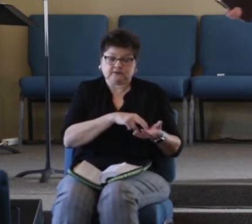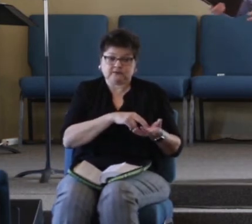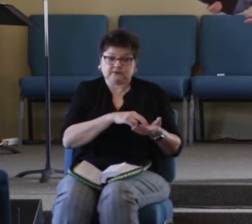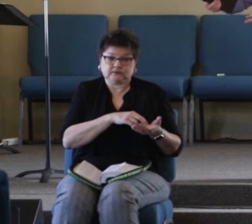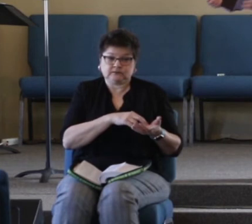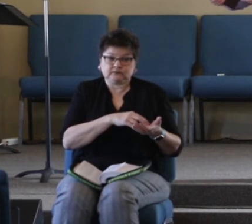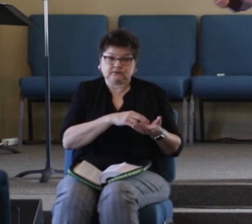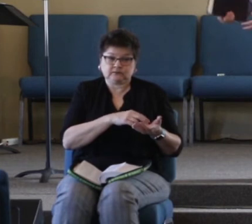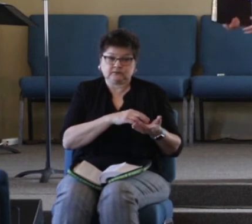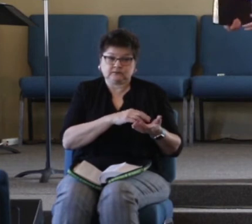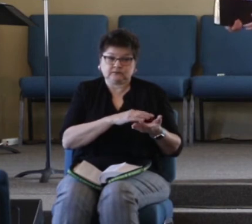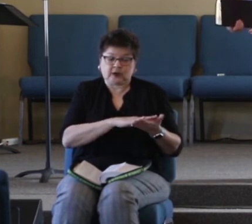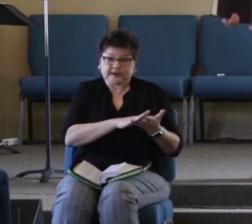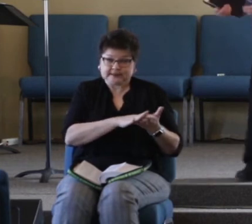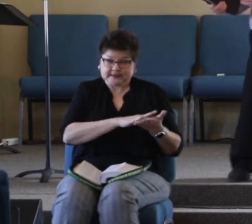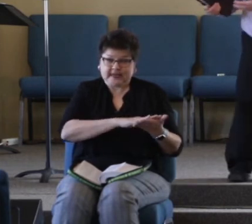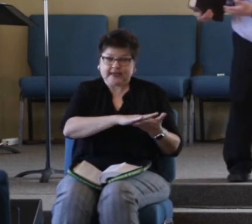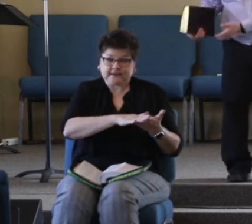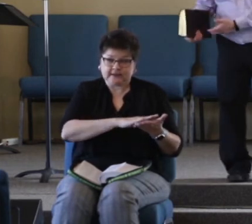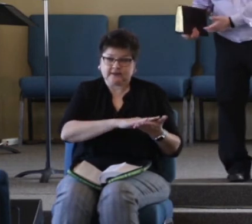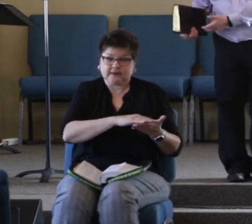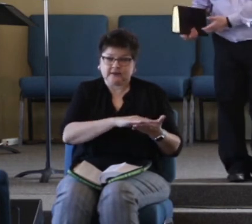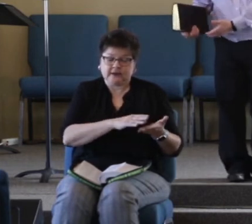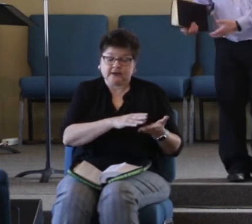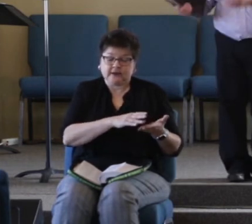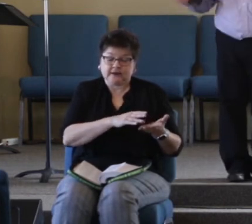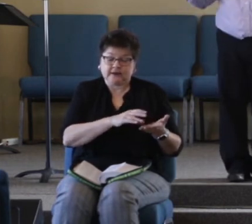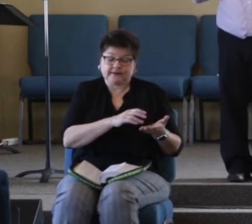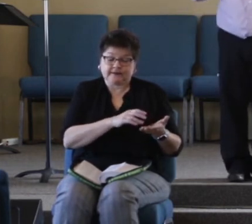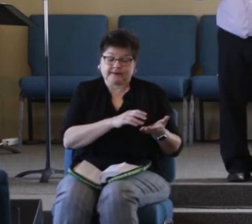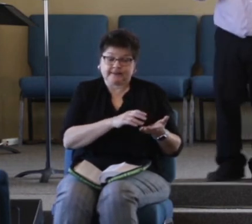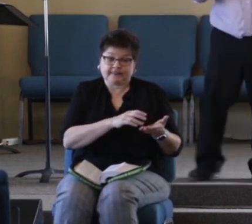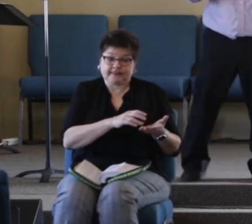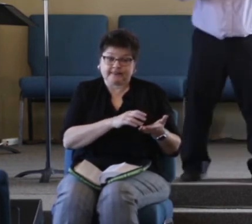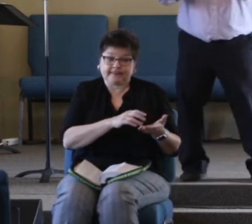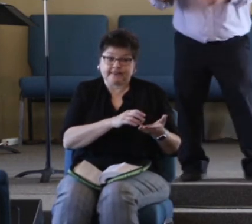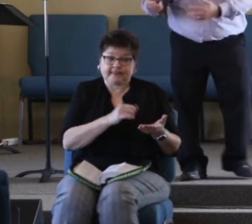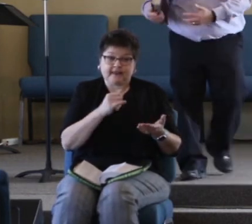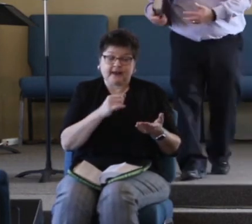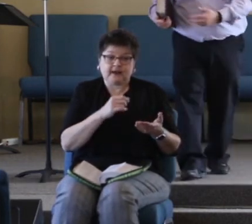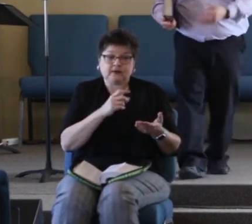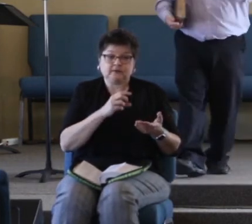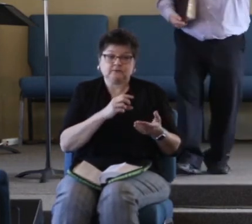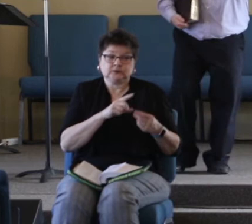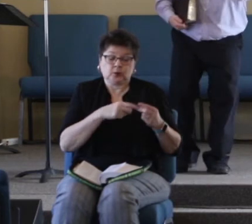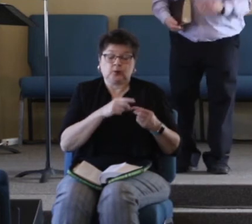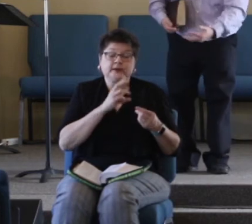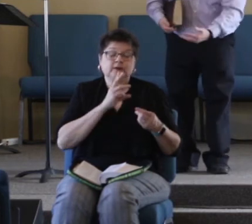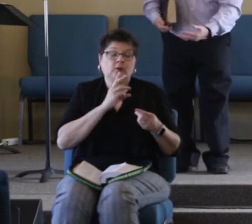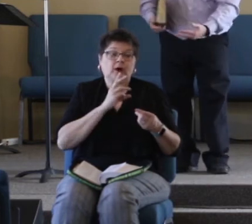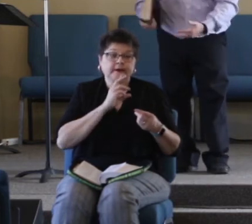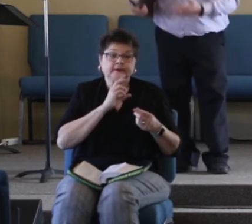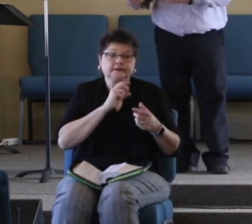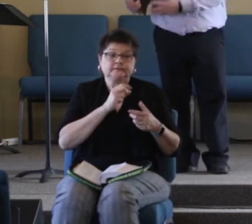life on a solid foundation, on the rock, and when the tides come, when the